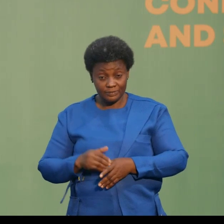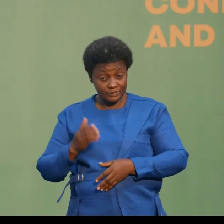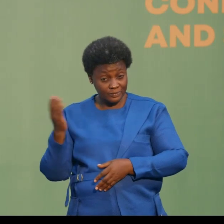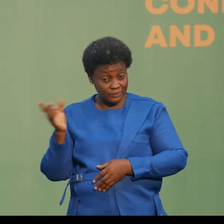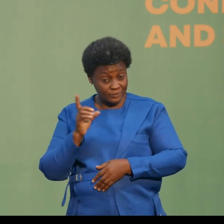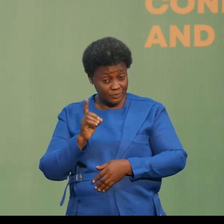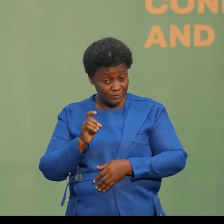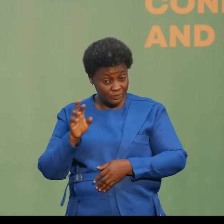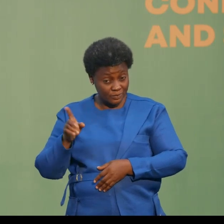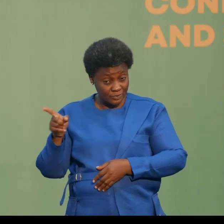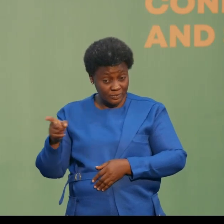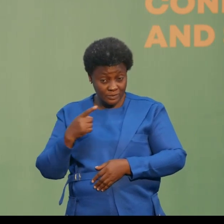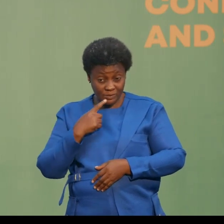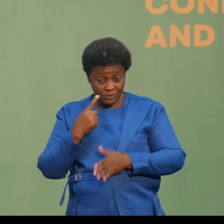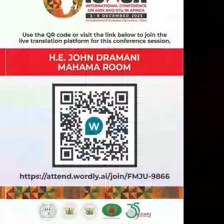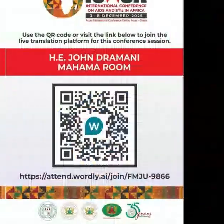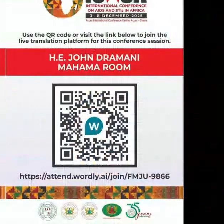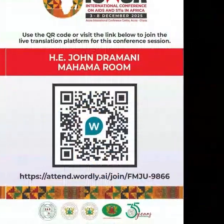Zakillatou is a